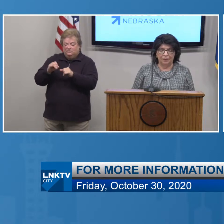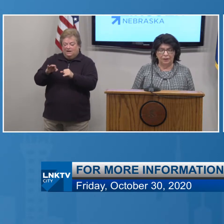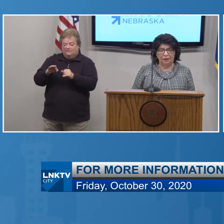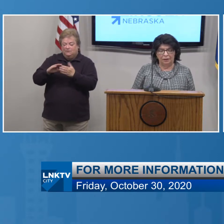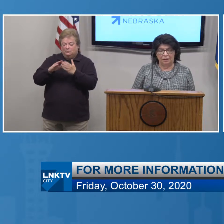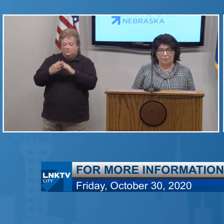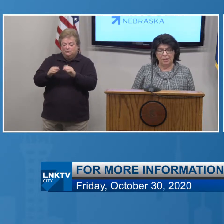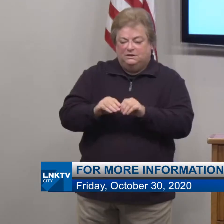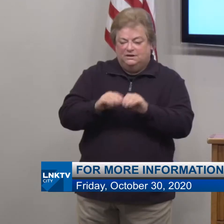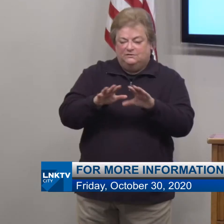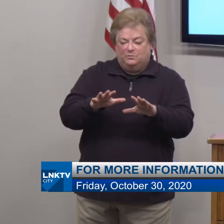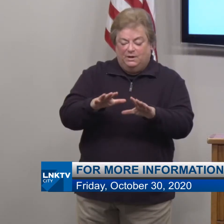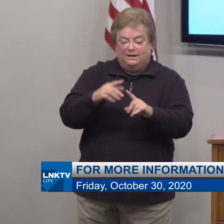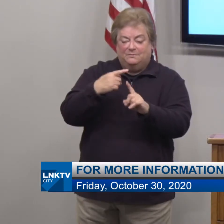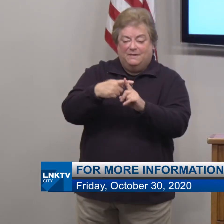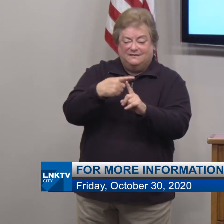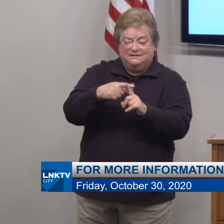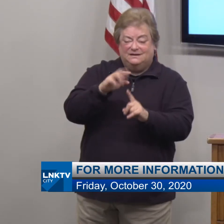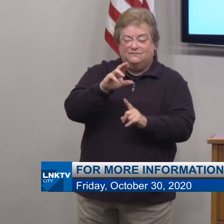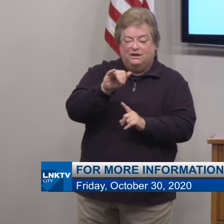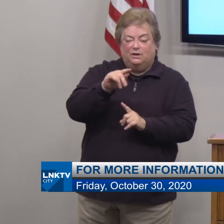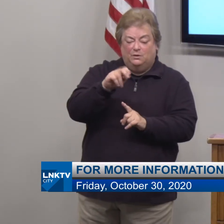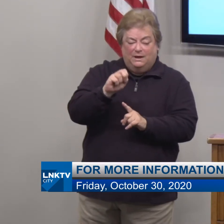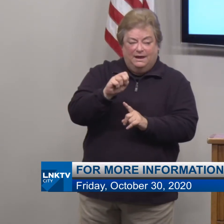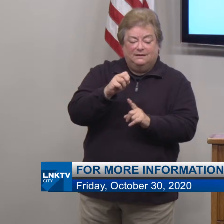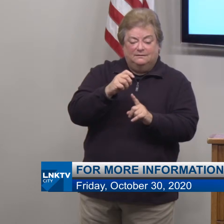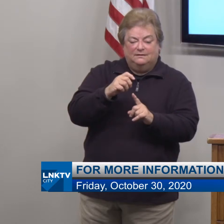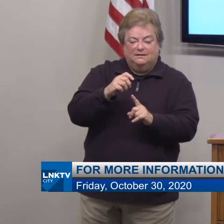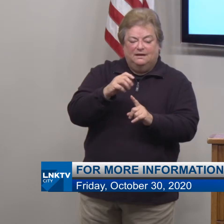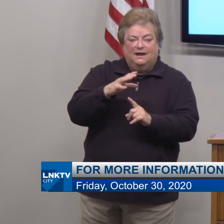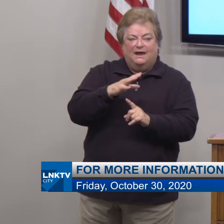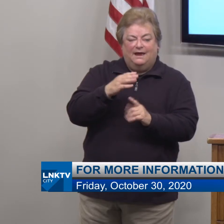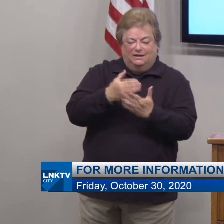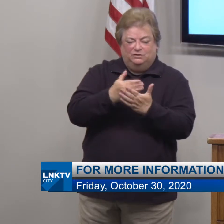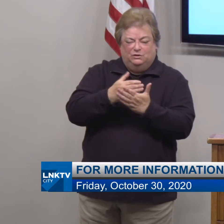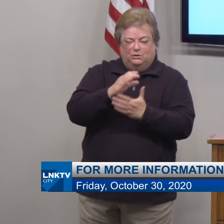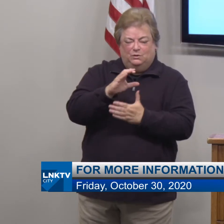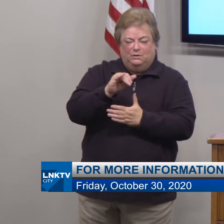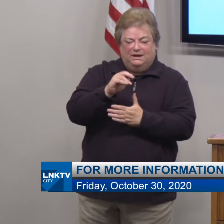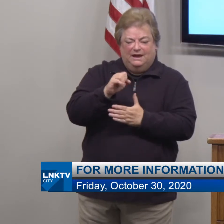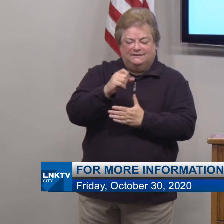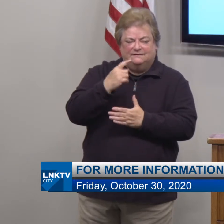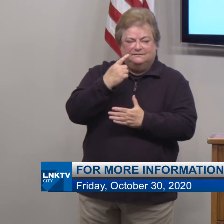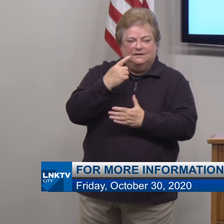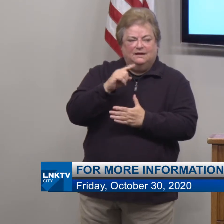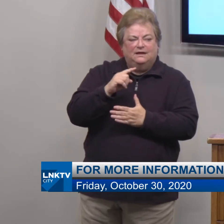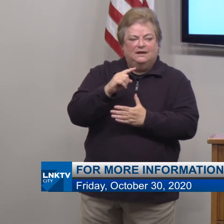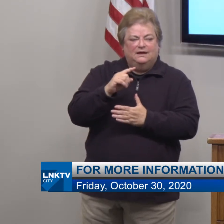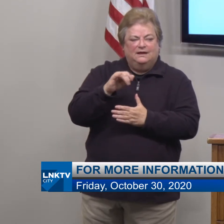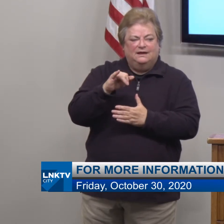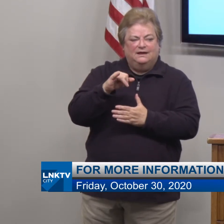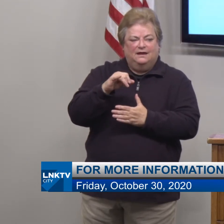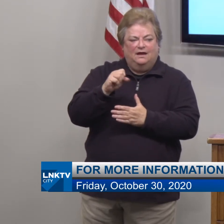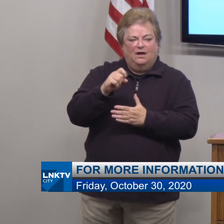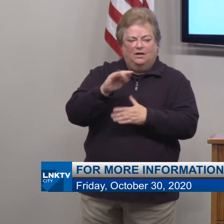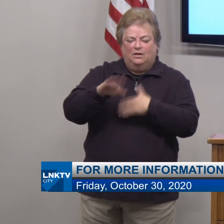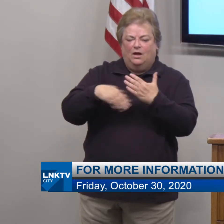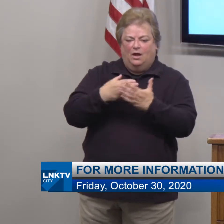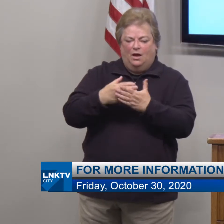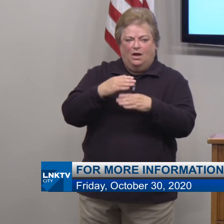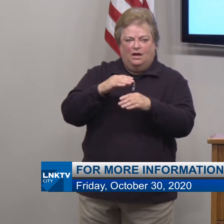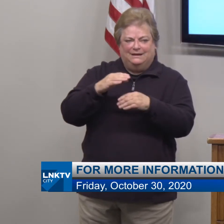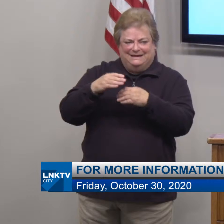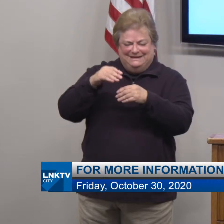spread are positivity rate, new cases, and case rate per 1,000 population are all in the